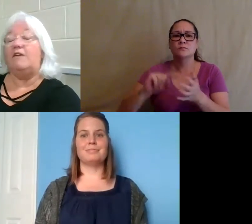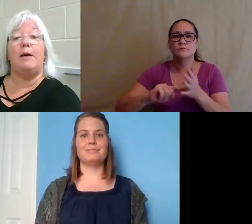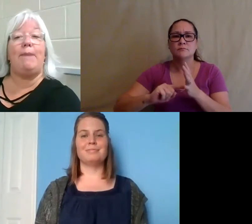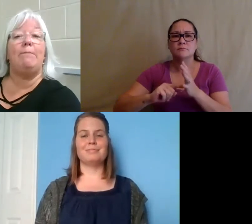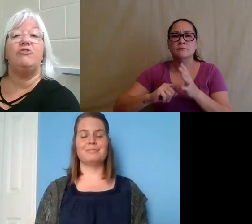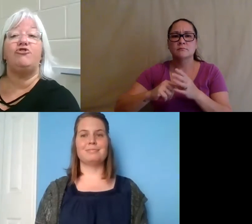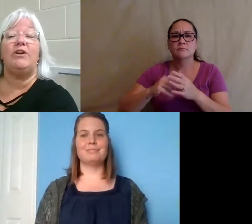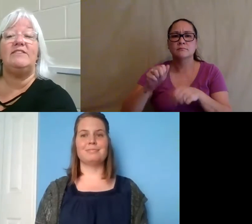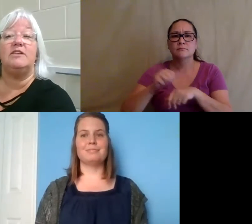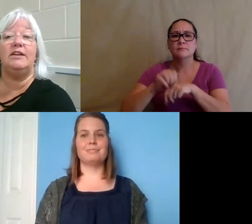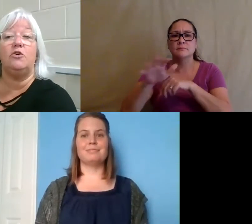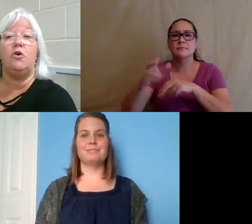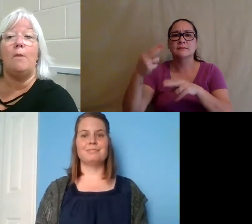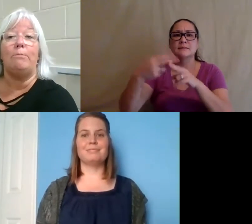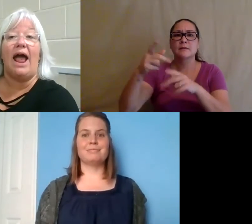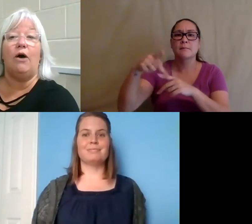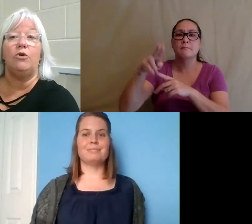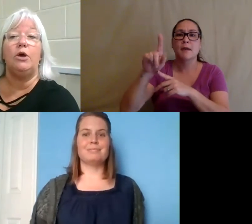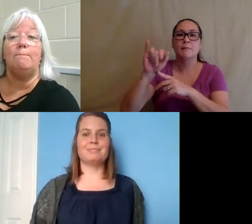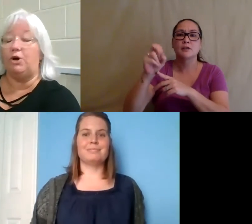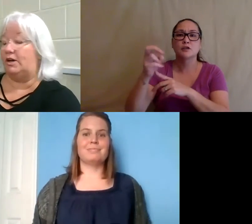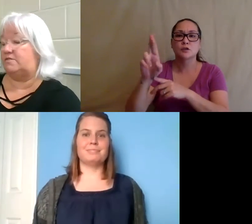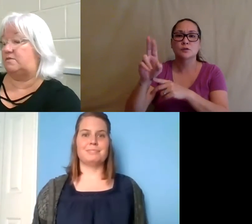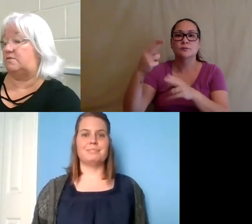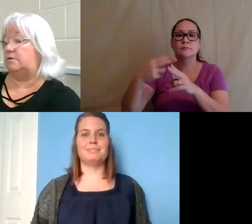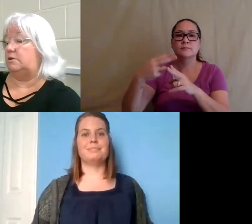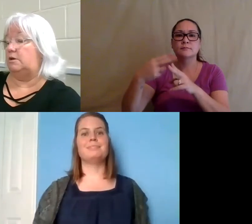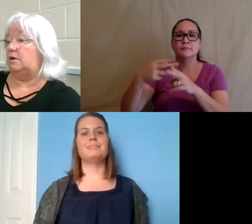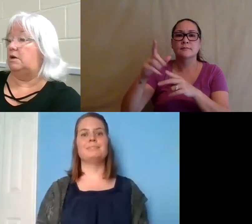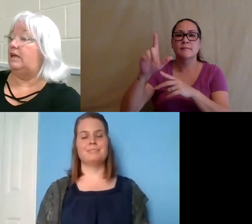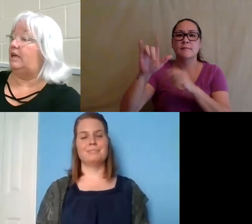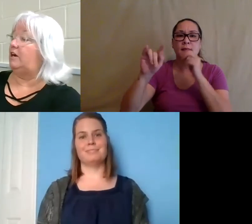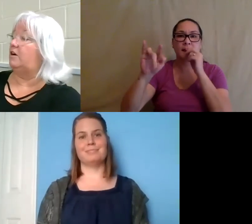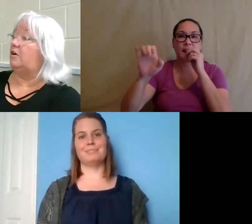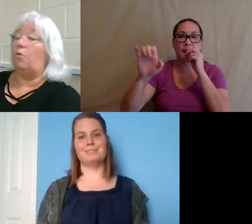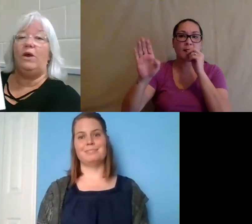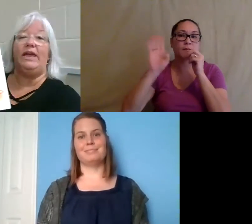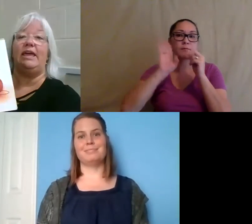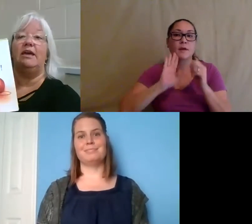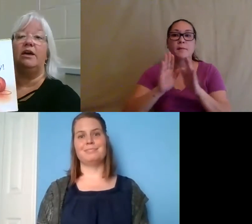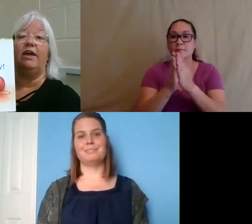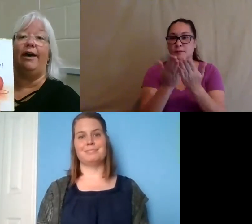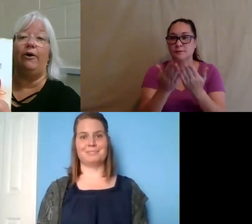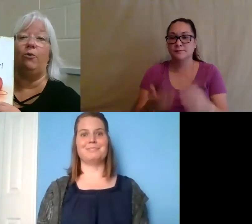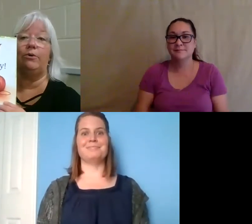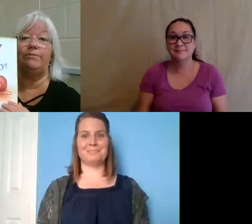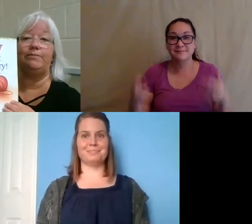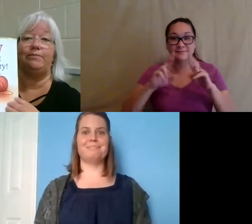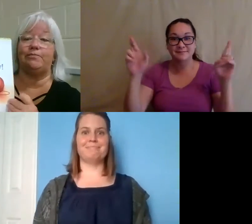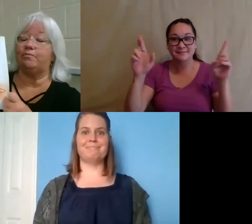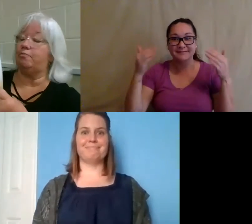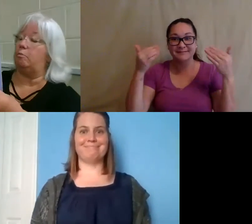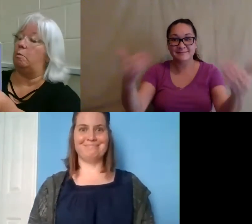page, the publisher is Little Brown Books. Here we go.